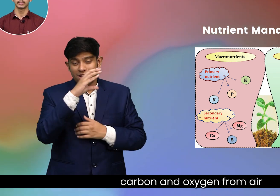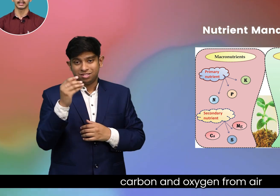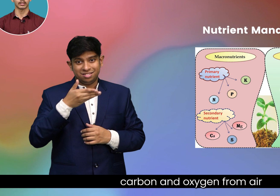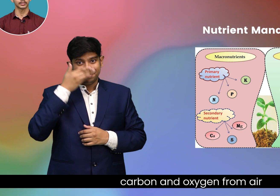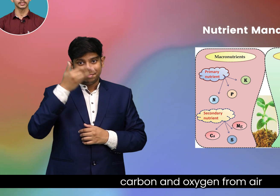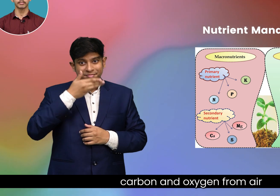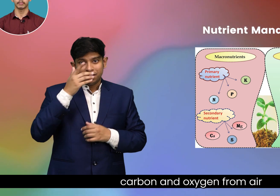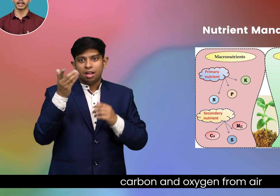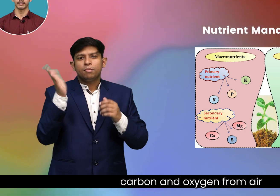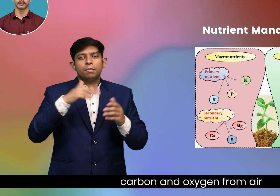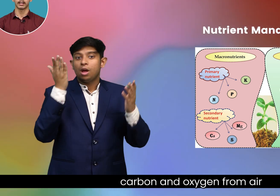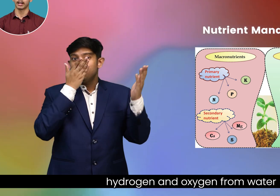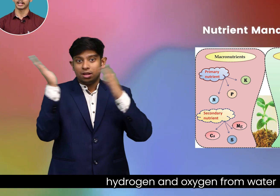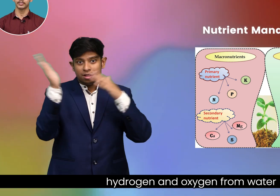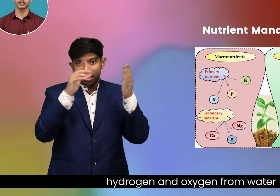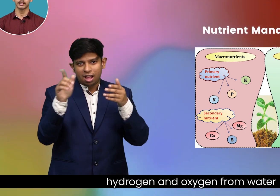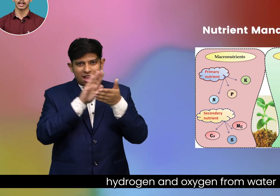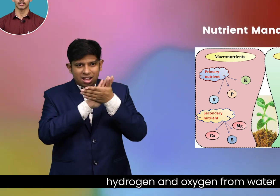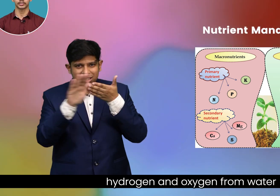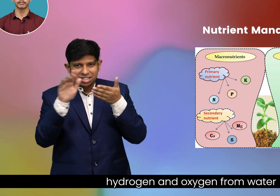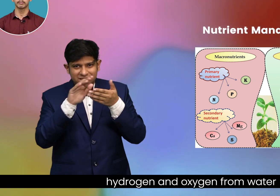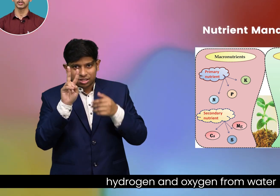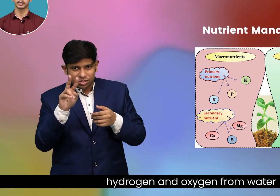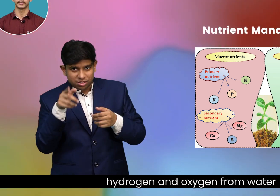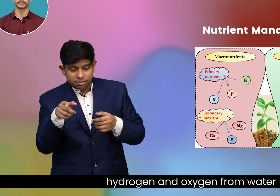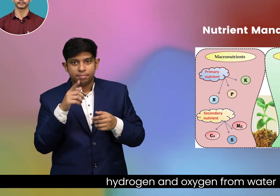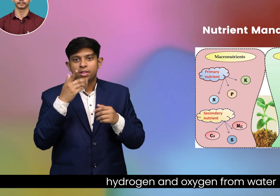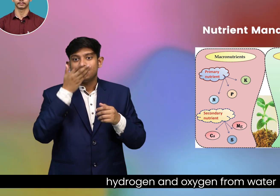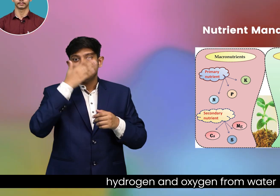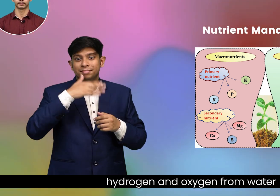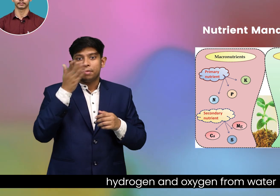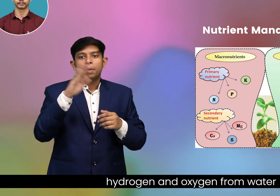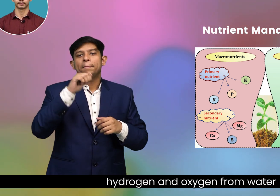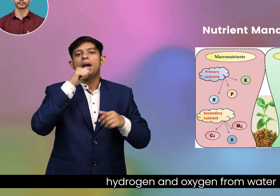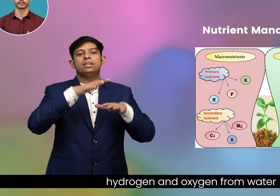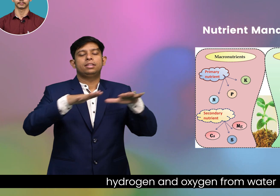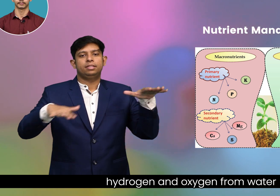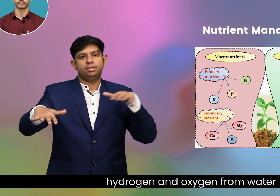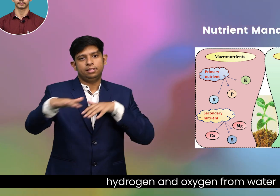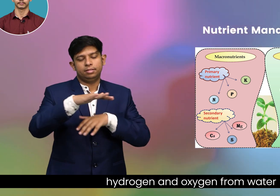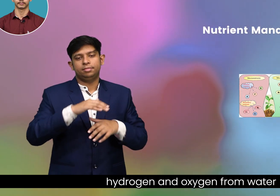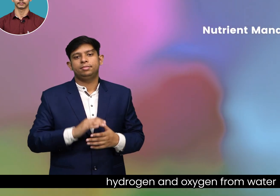carbon and oxygen from air, hydrogen and oxygen from water.